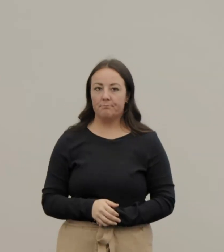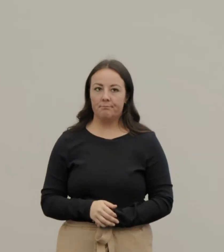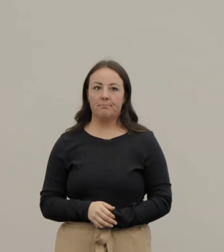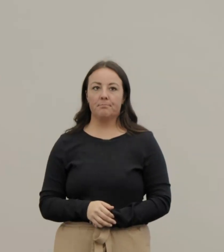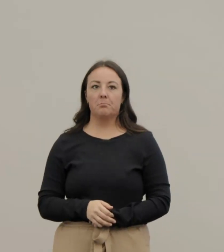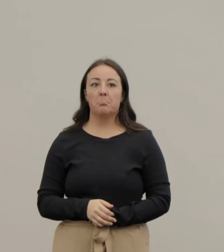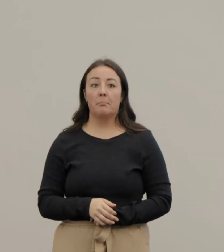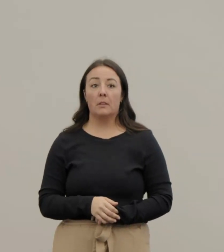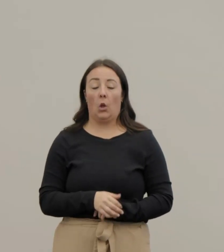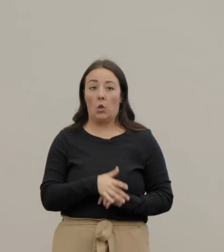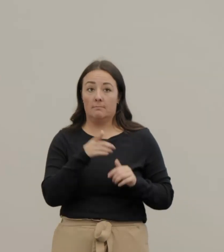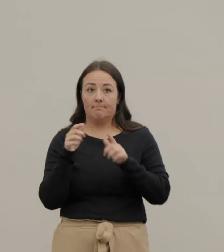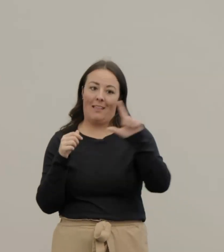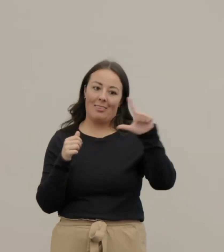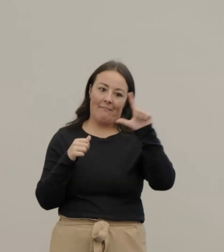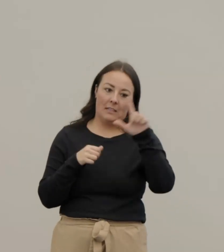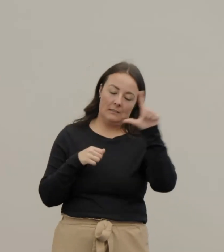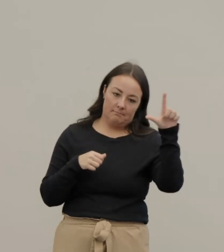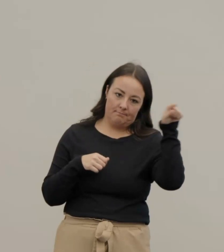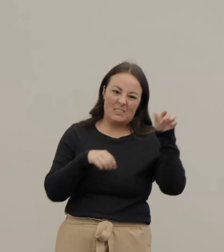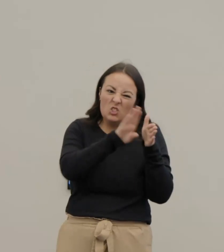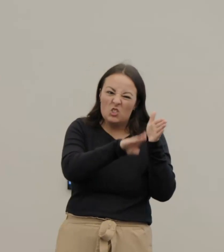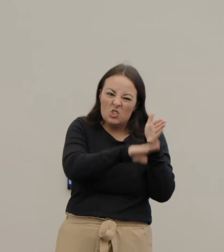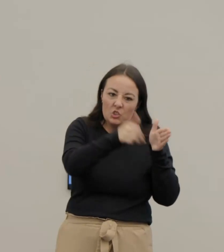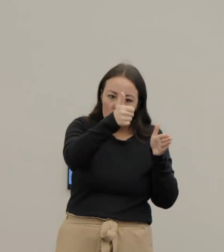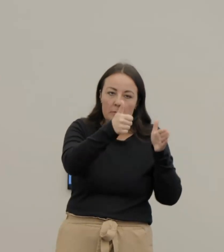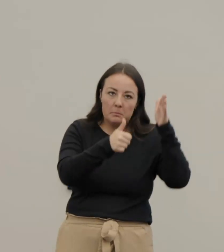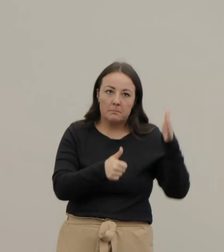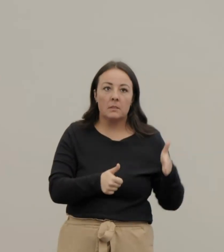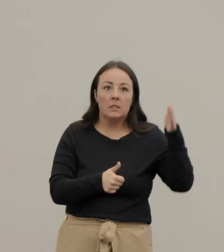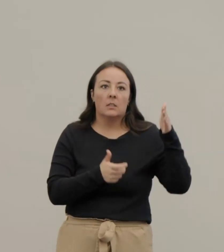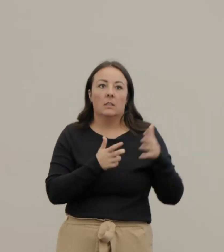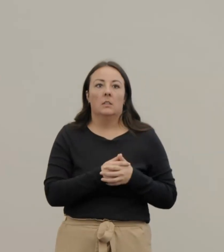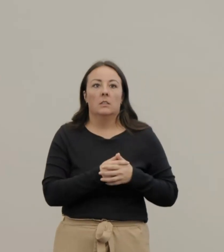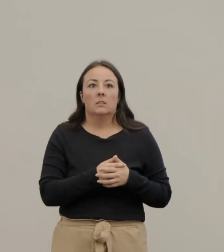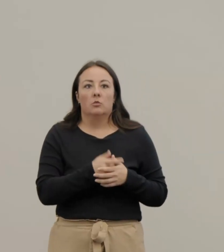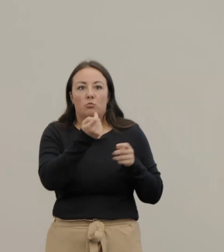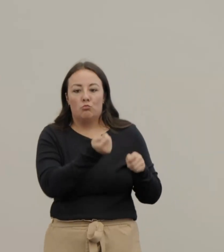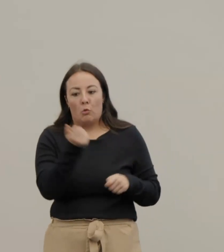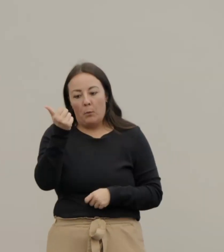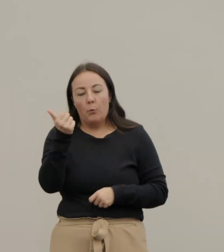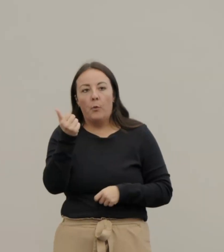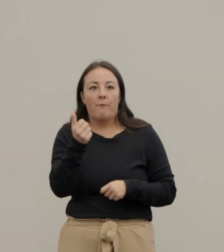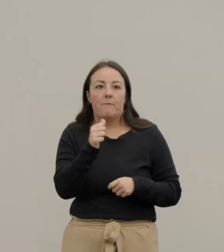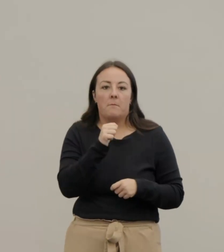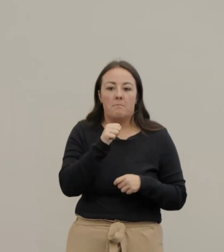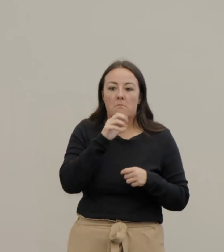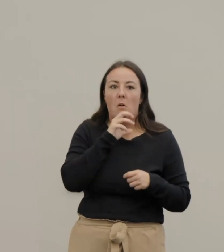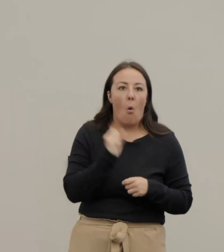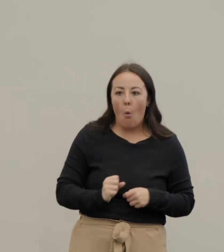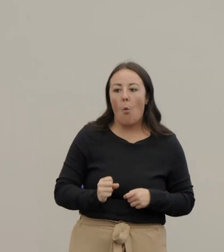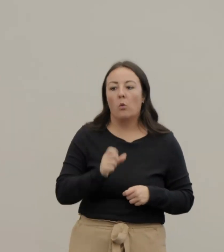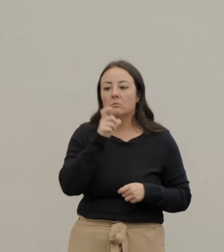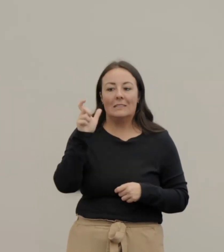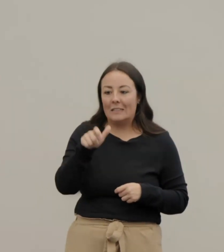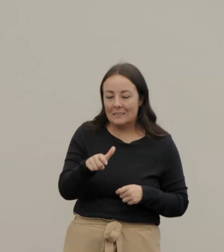But on the least expensive side, so furthest on the left, we have remove outdated and unnecessary documents and web content from